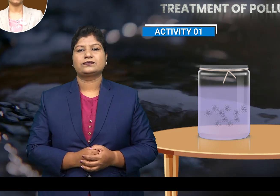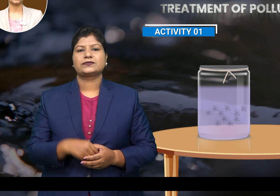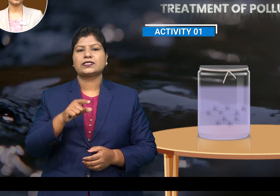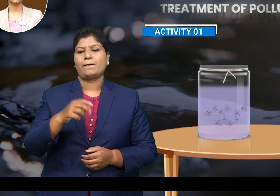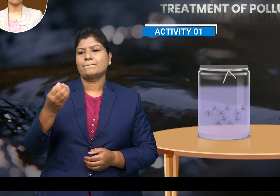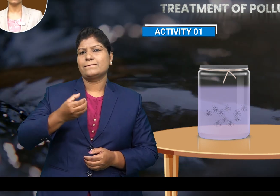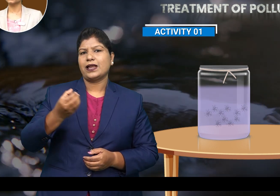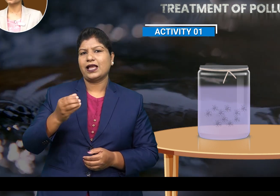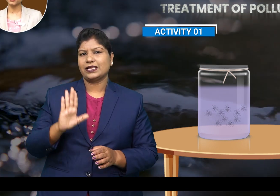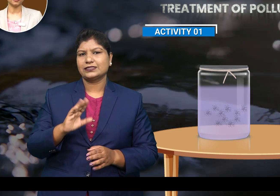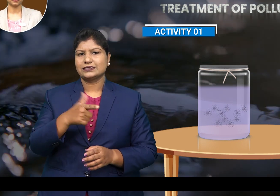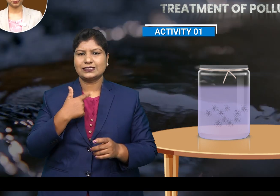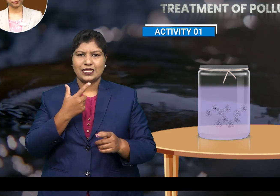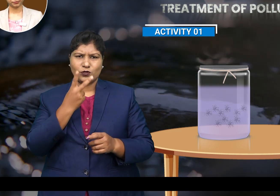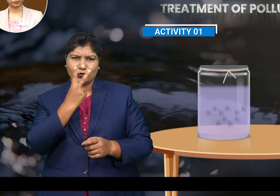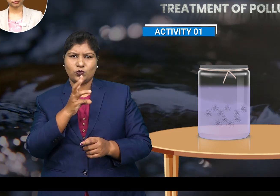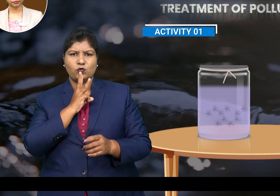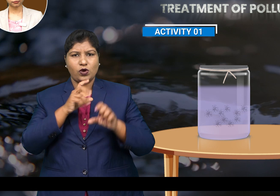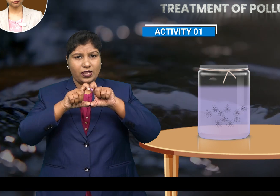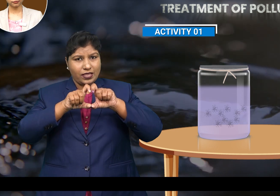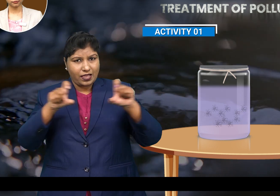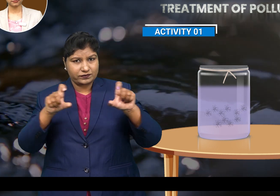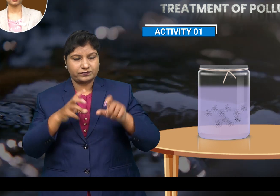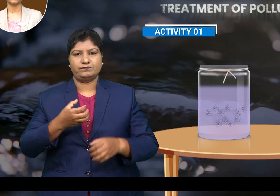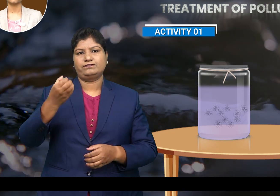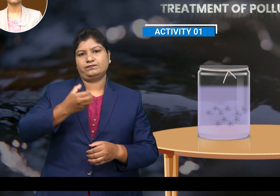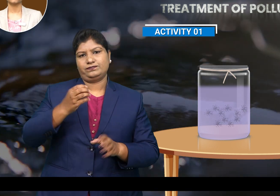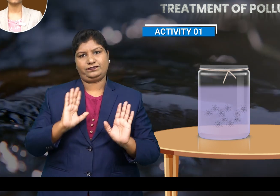Mix well until the water is clear.